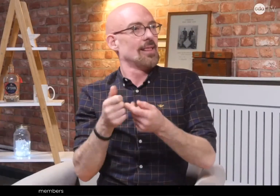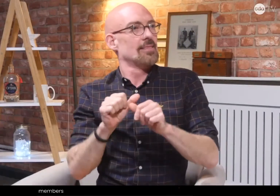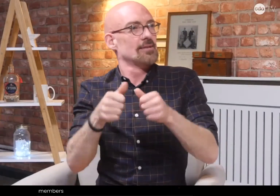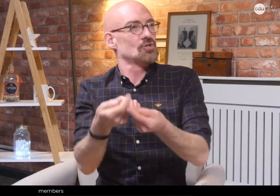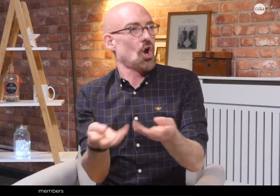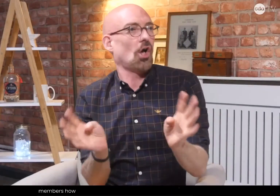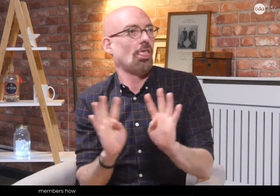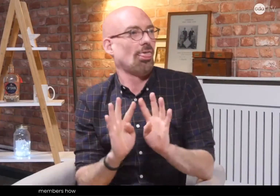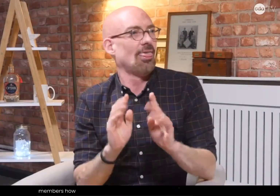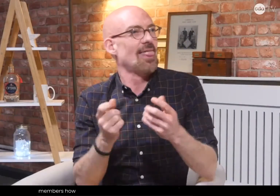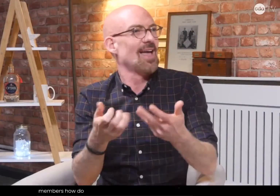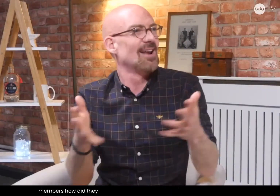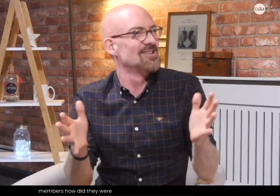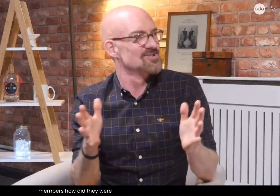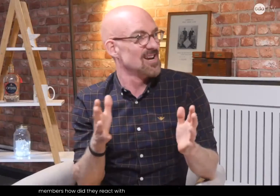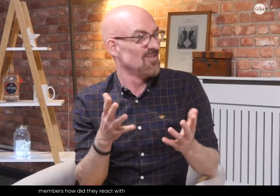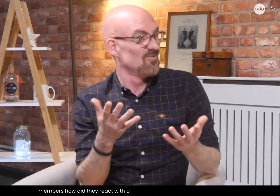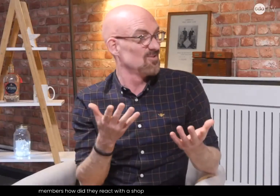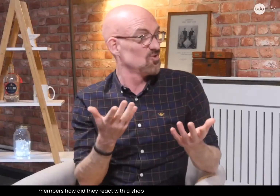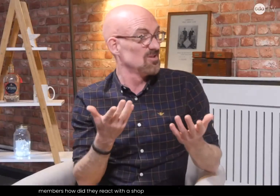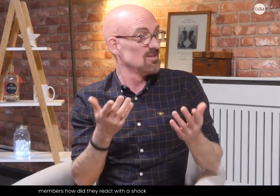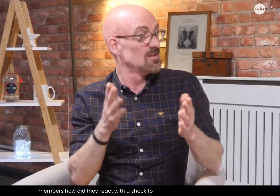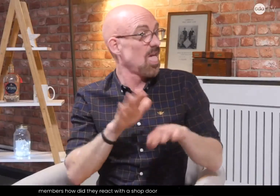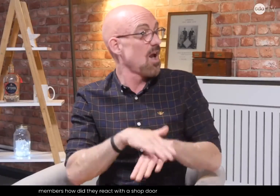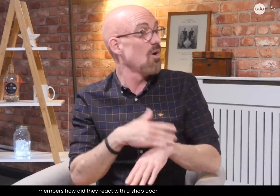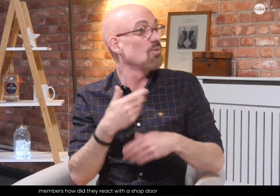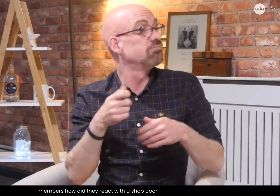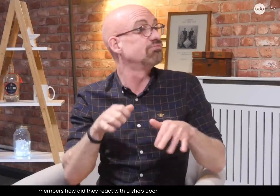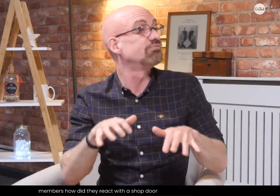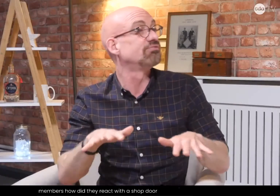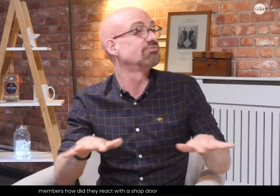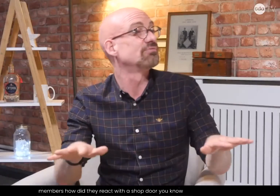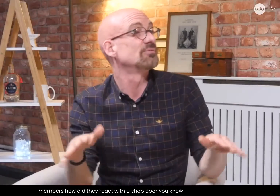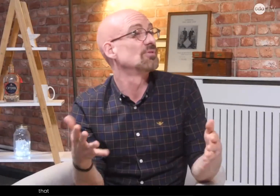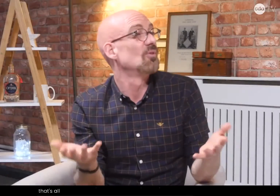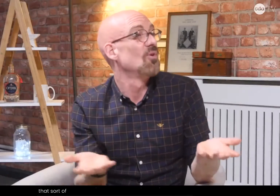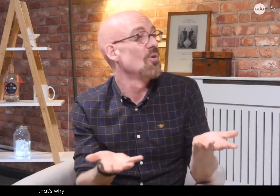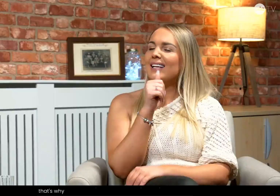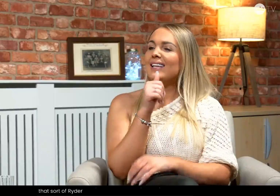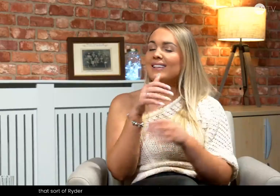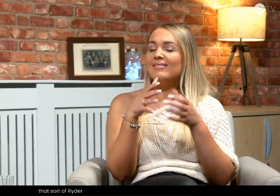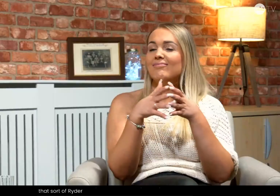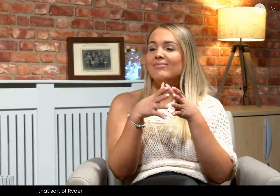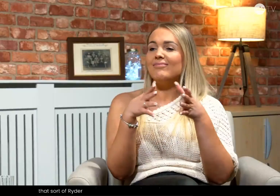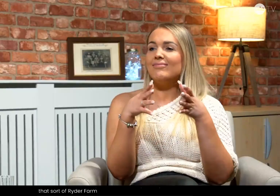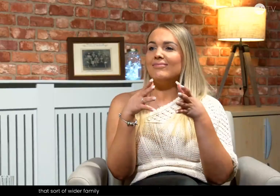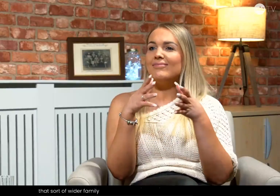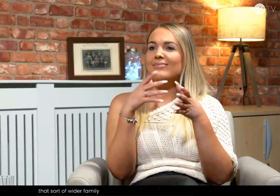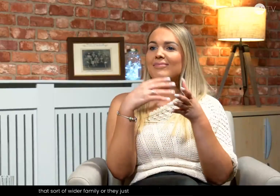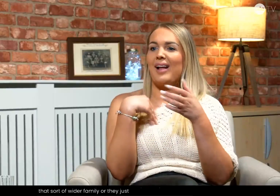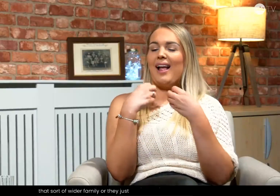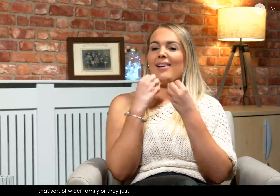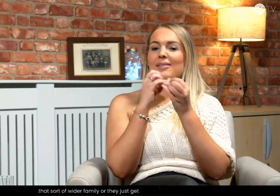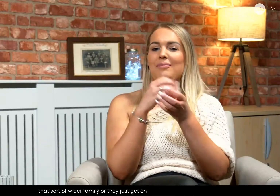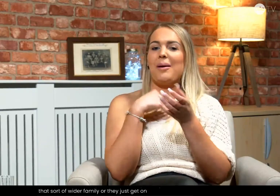Were they shocked or, you know, that sort of wider family, or did they just get on with it?